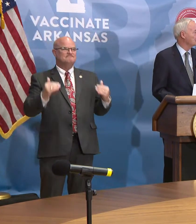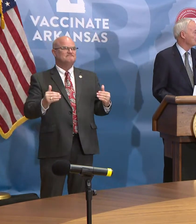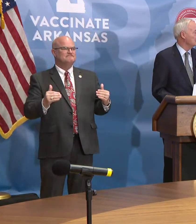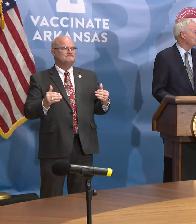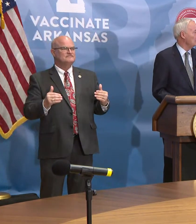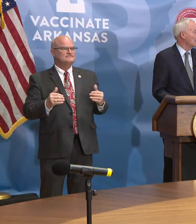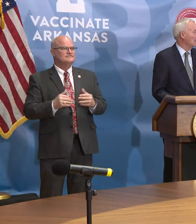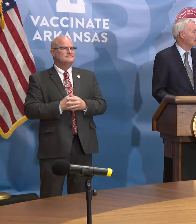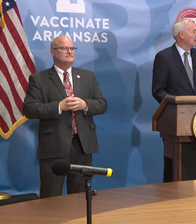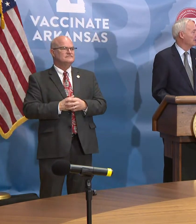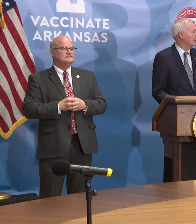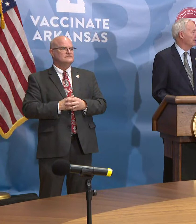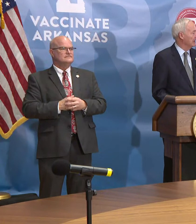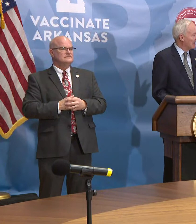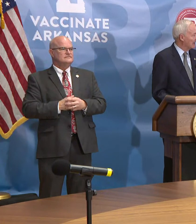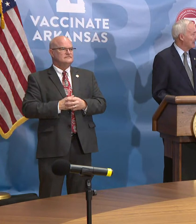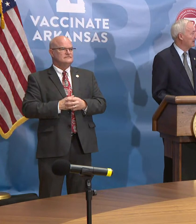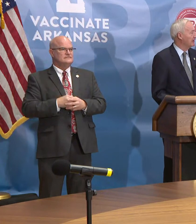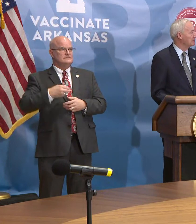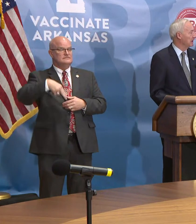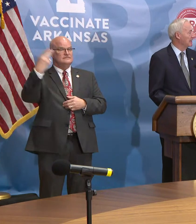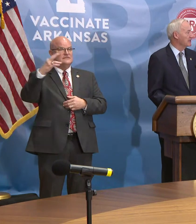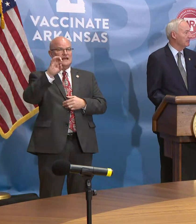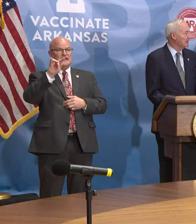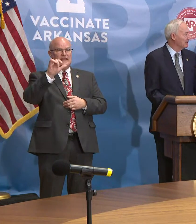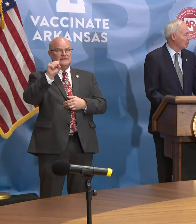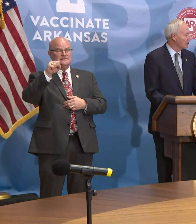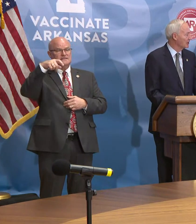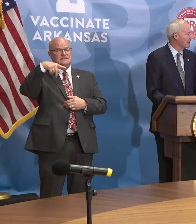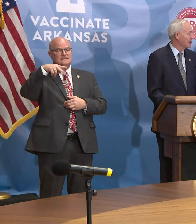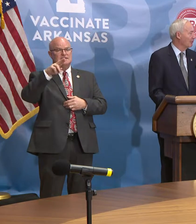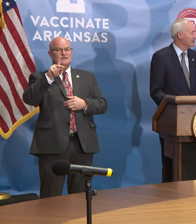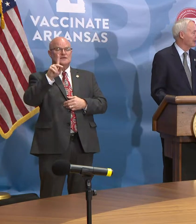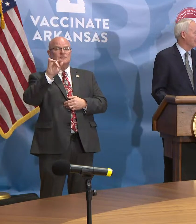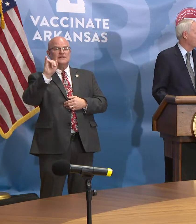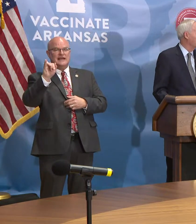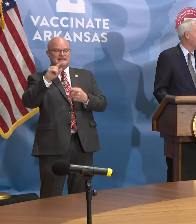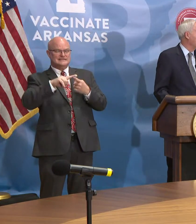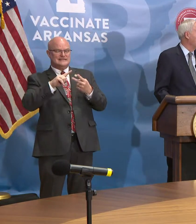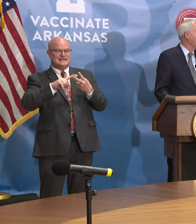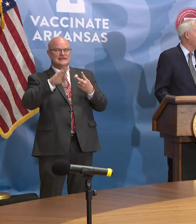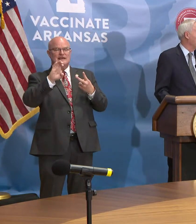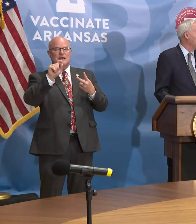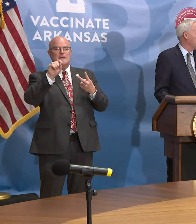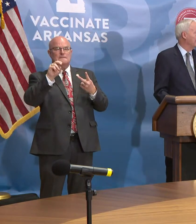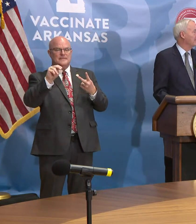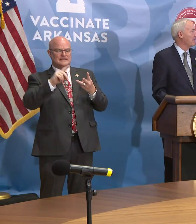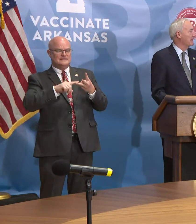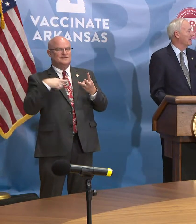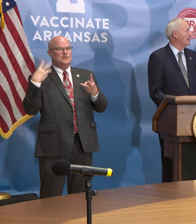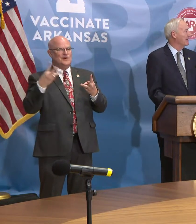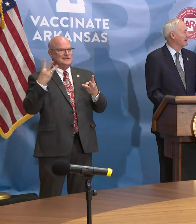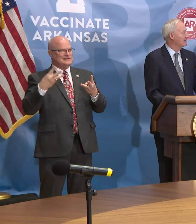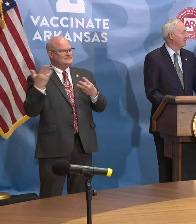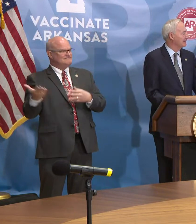on to the high counties. Pulaski, Benton, and Washington are always there. We have